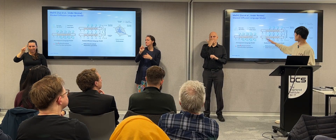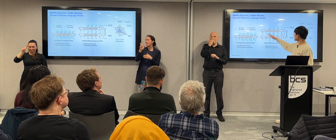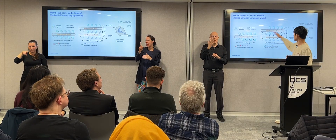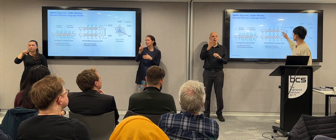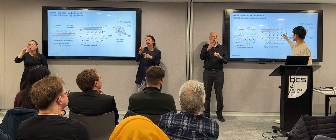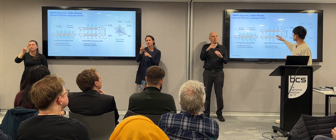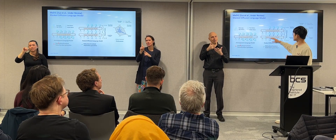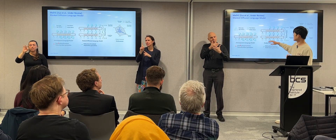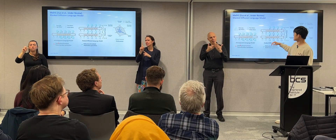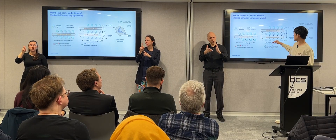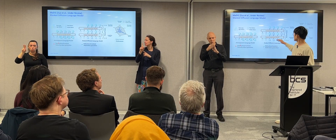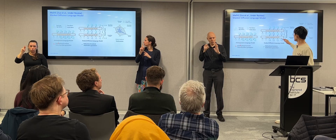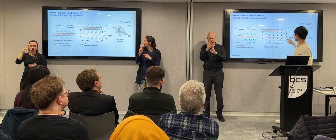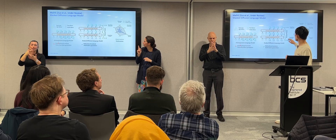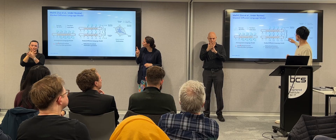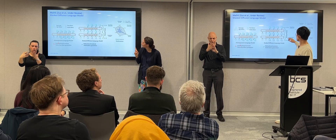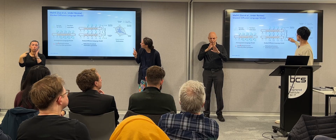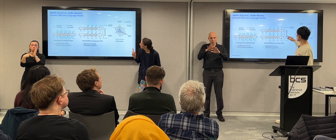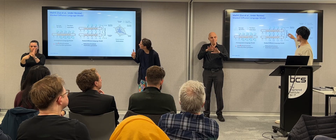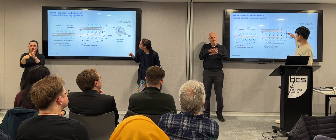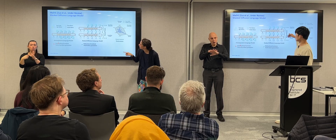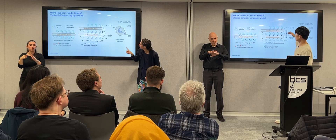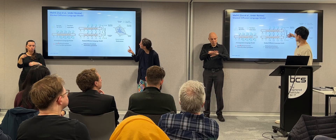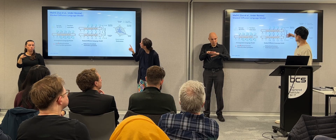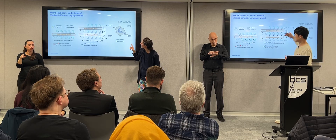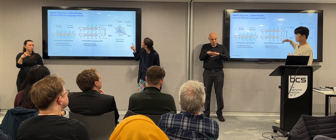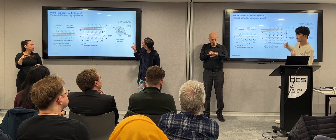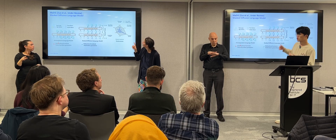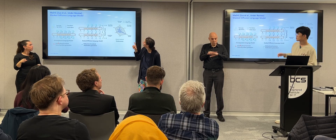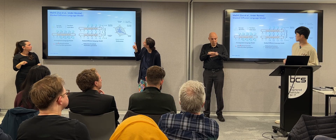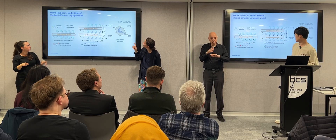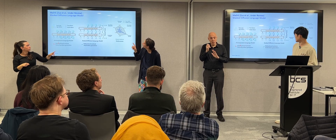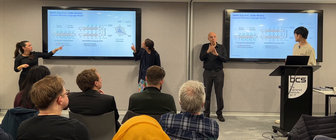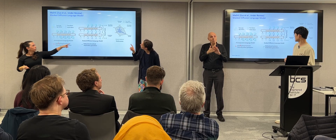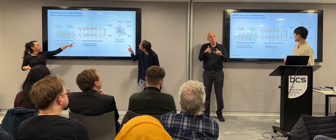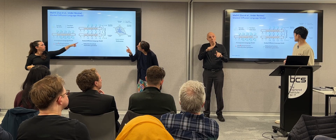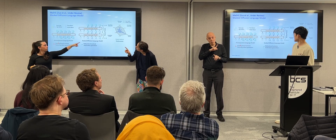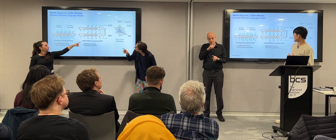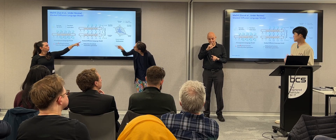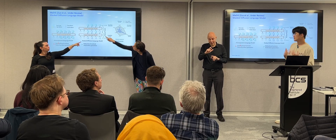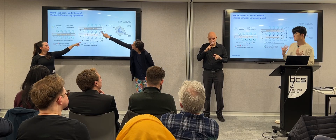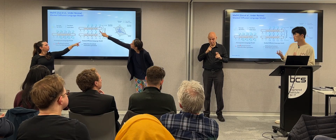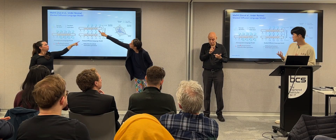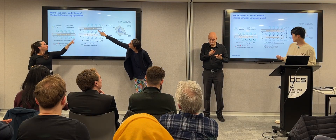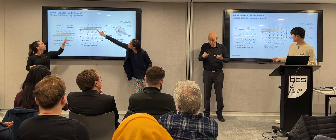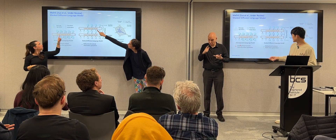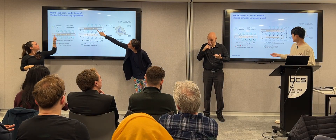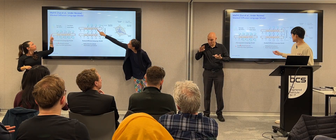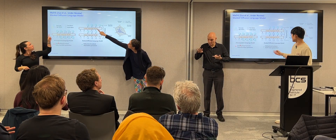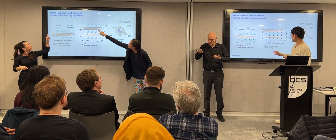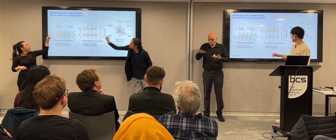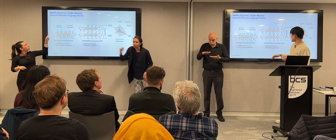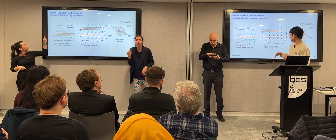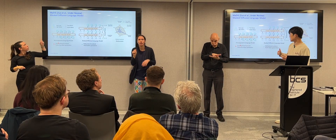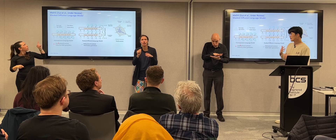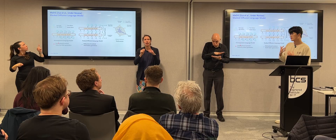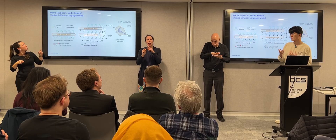the token distributions in a forward-reverse diffusion process. And in this way, it